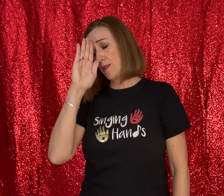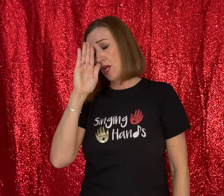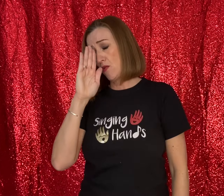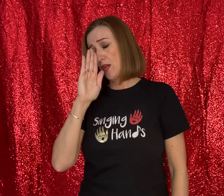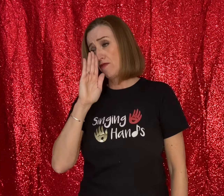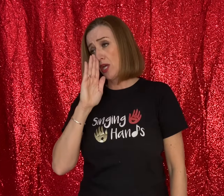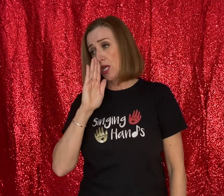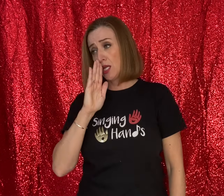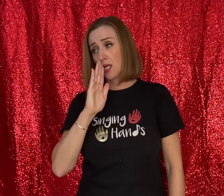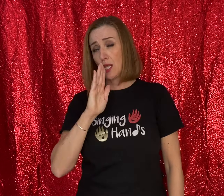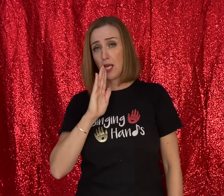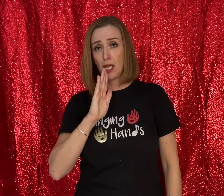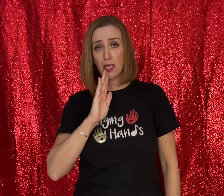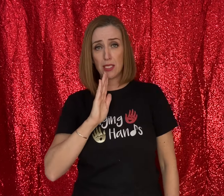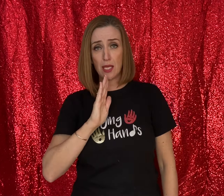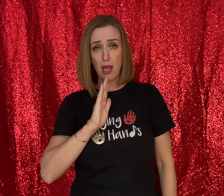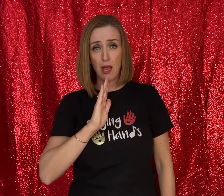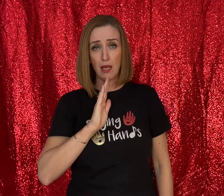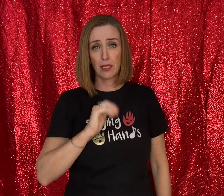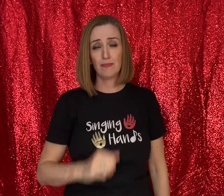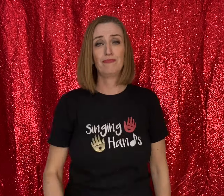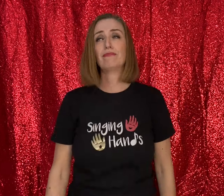spirit fading in the dark.